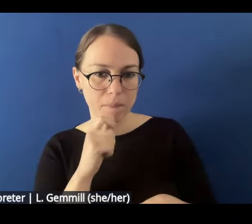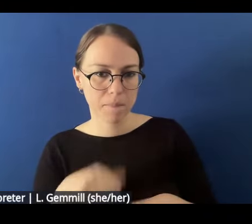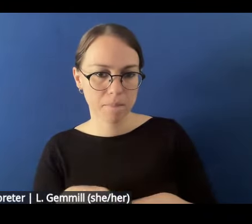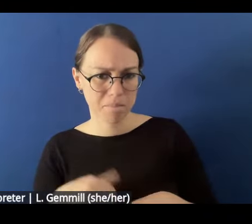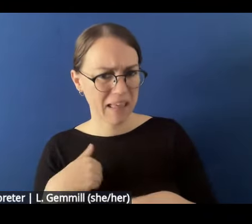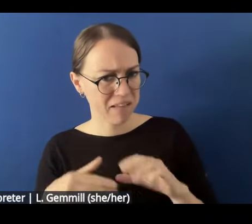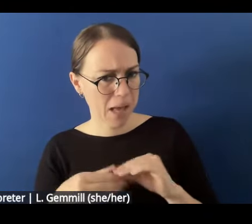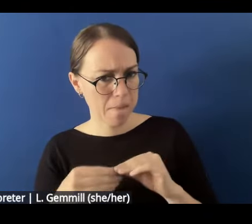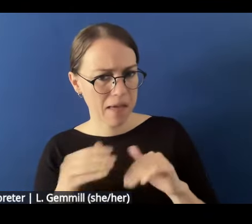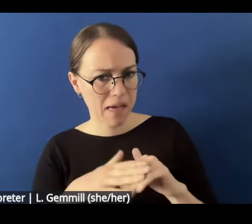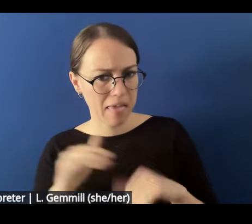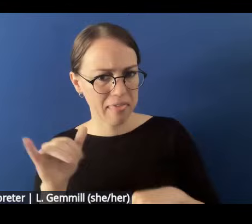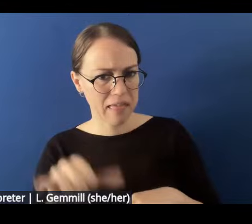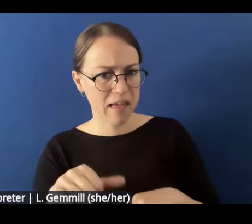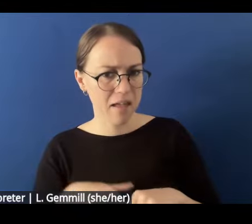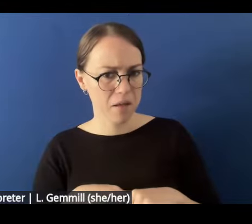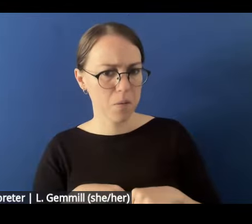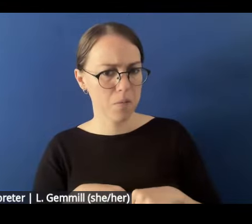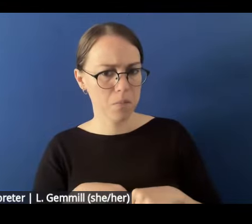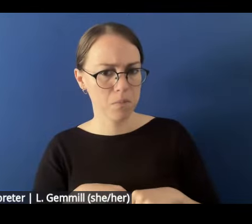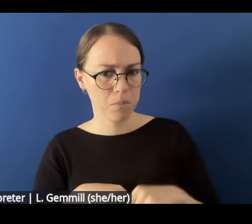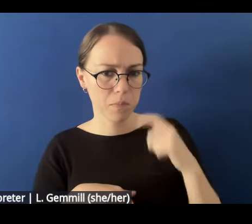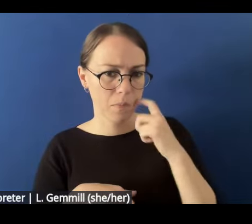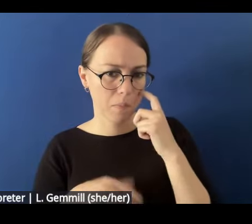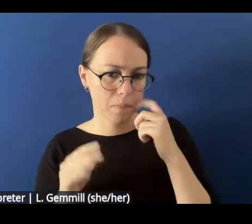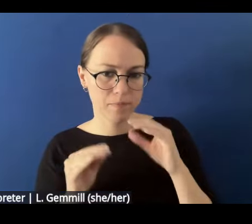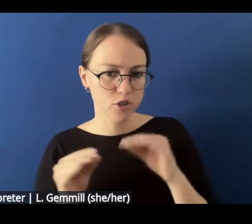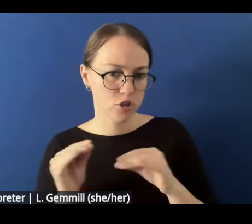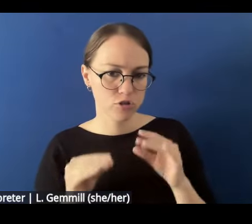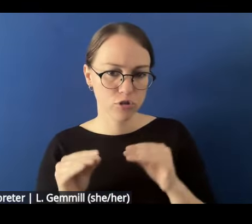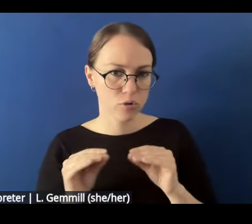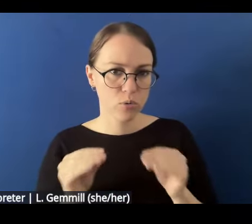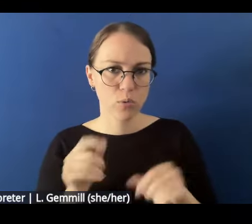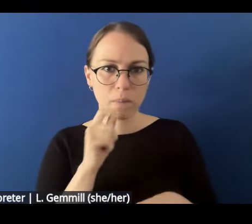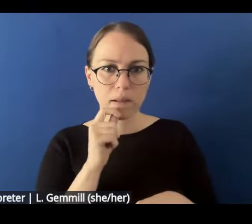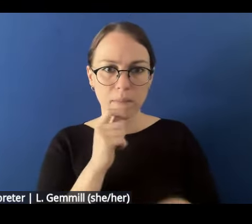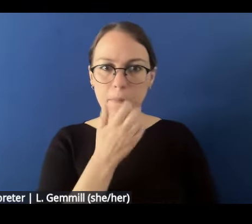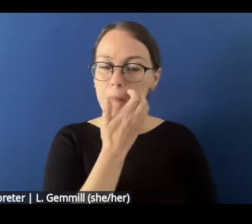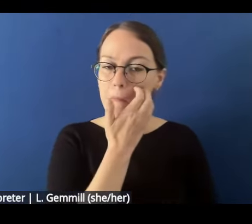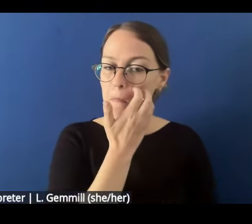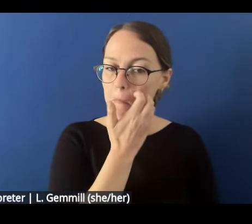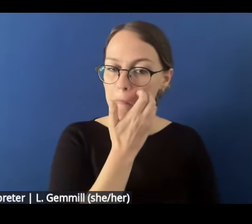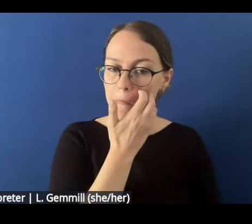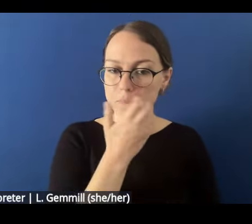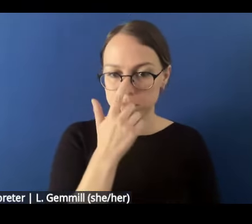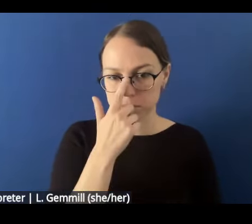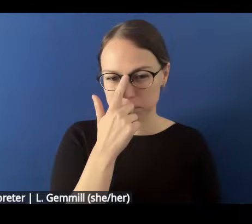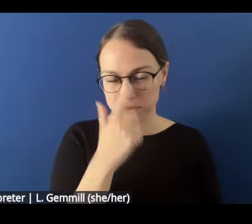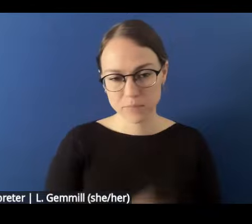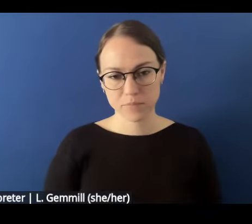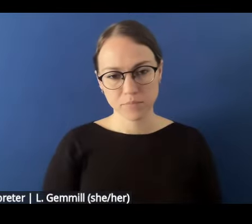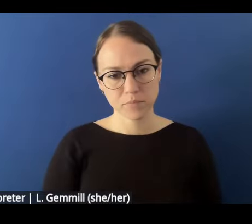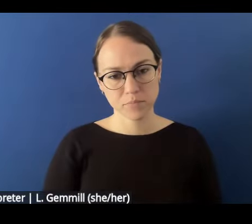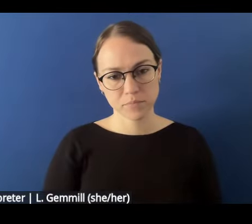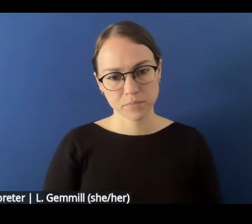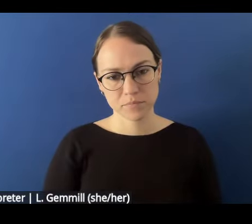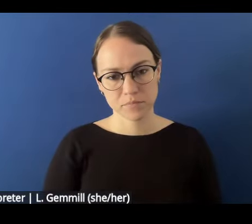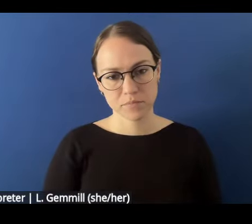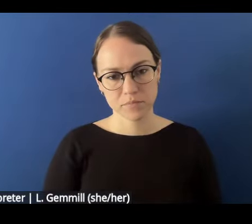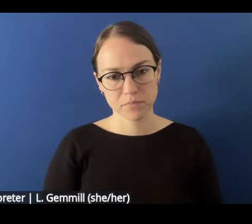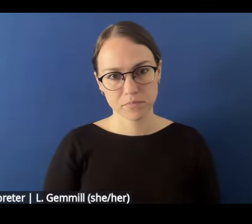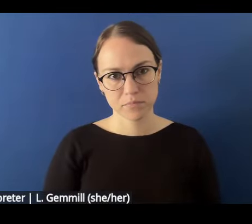Regulator. Correct. Also, I'll hold it. And I was referring, that was the letter I was referring with kind of the unknown